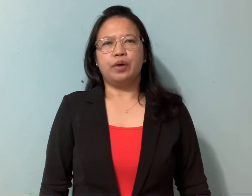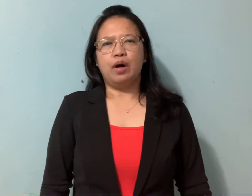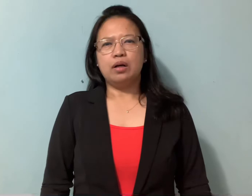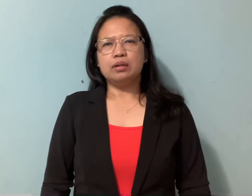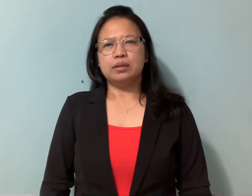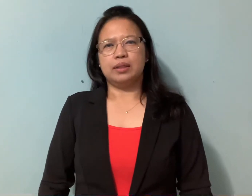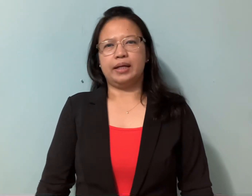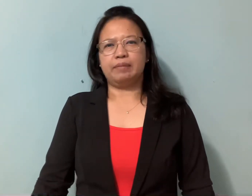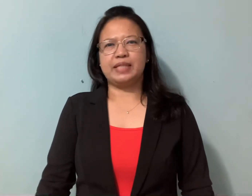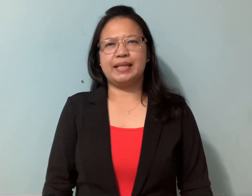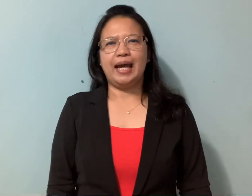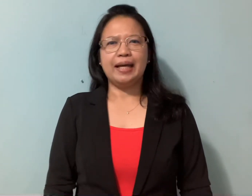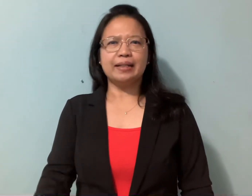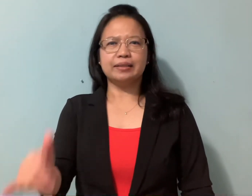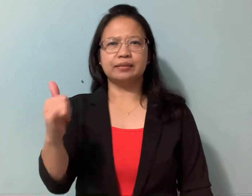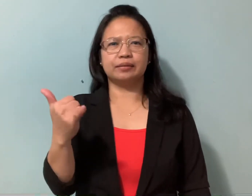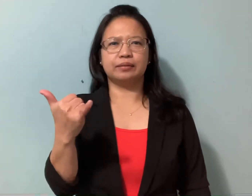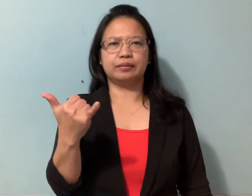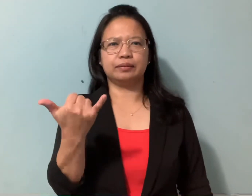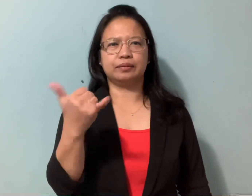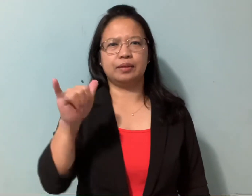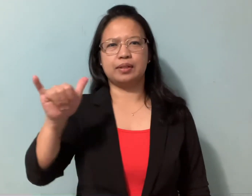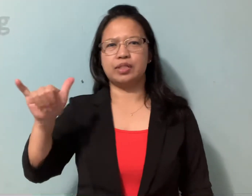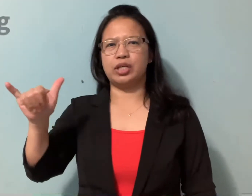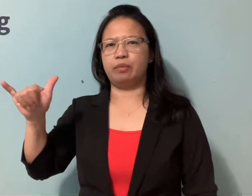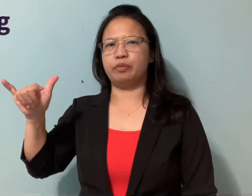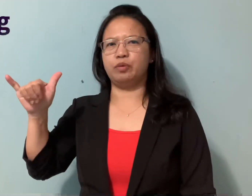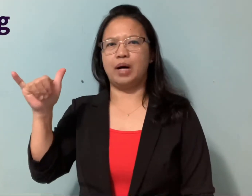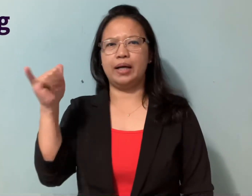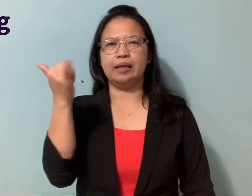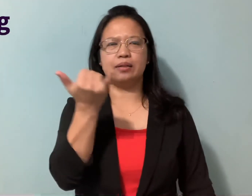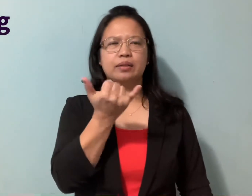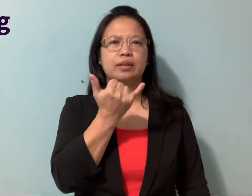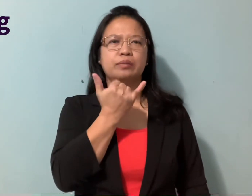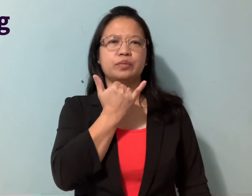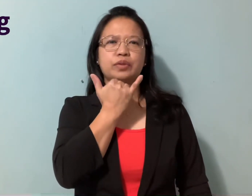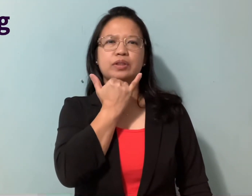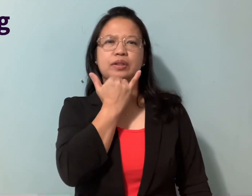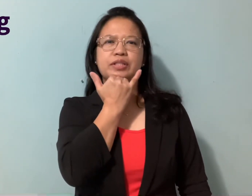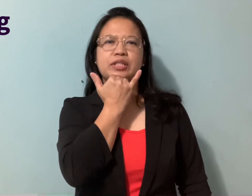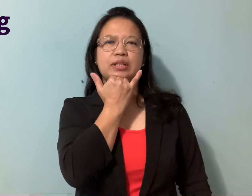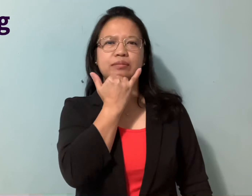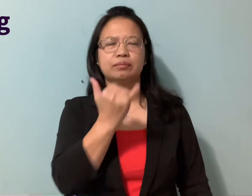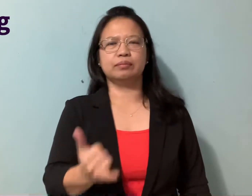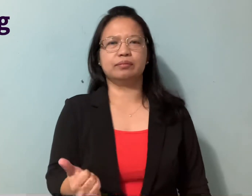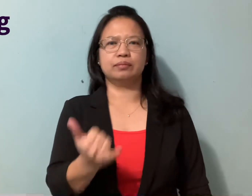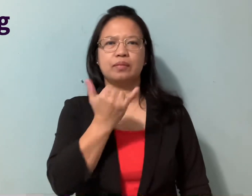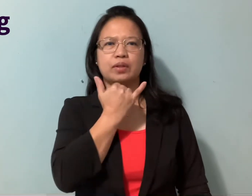Wrong, like a mistake, shape of the Y, put it on our chin.